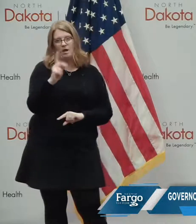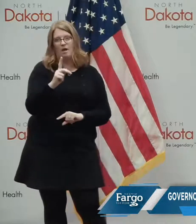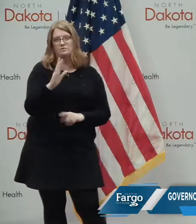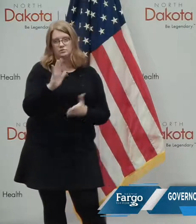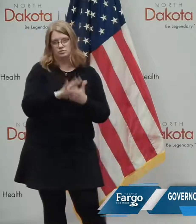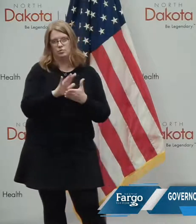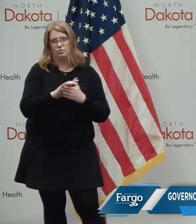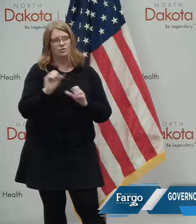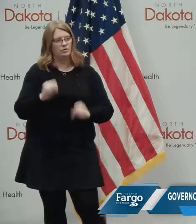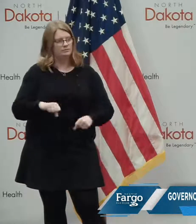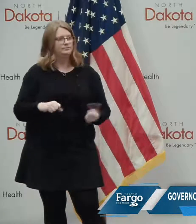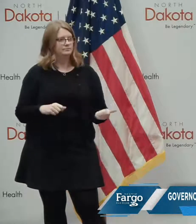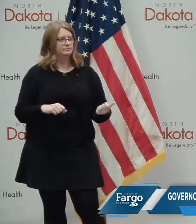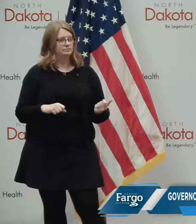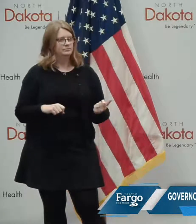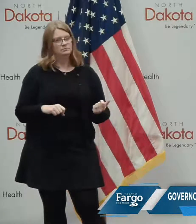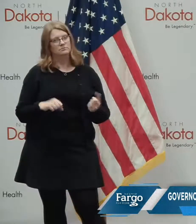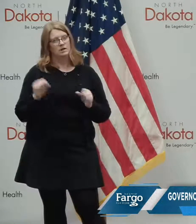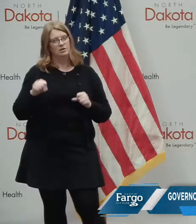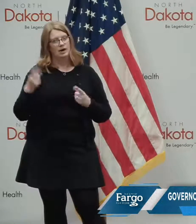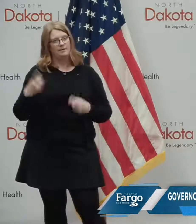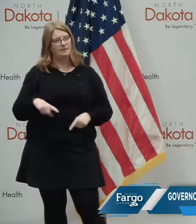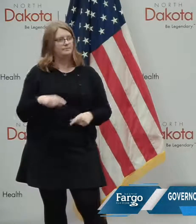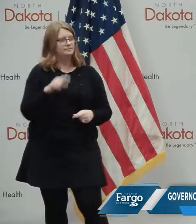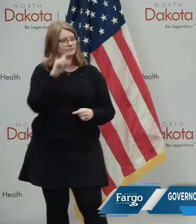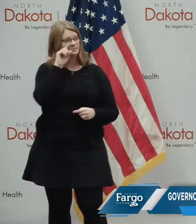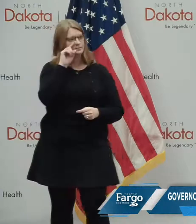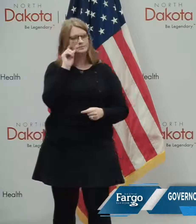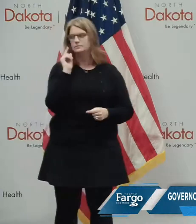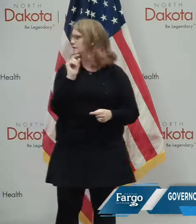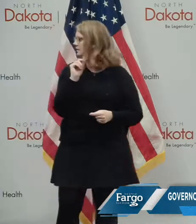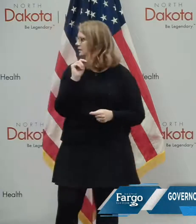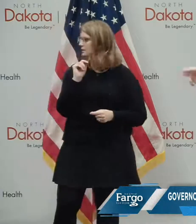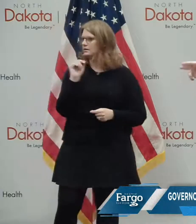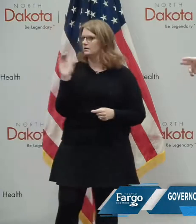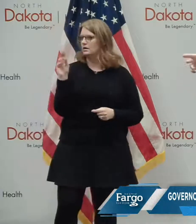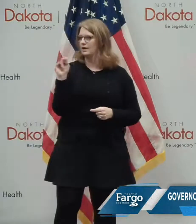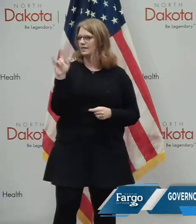Theoretically, yes, that's right. That could happen. Yep. So.